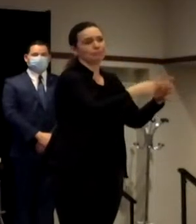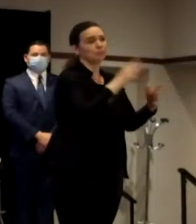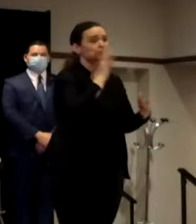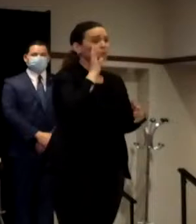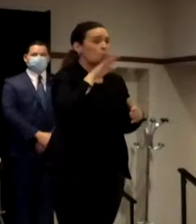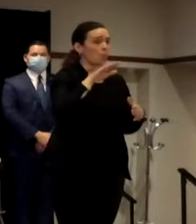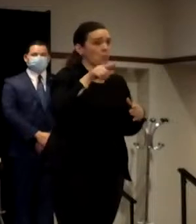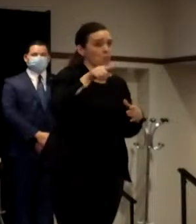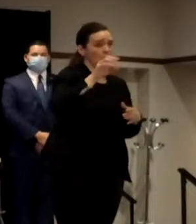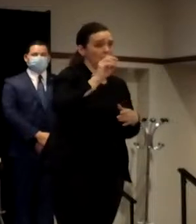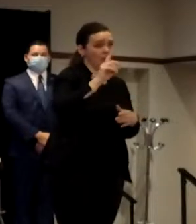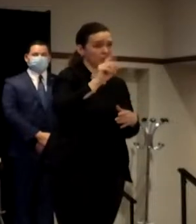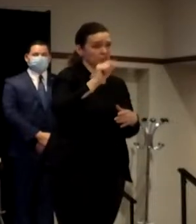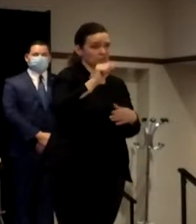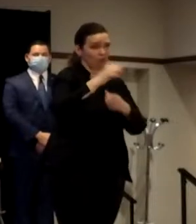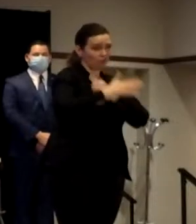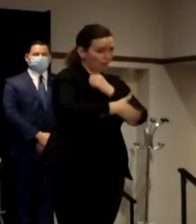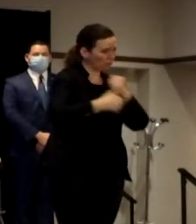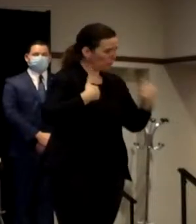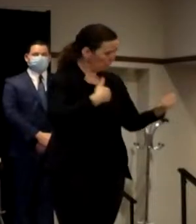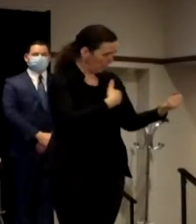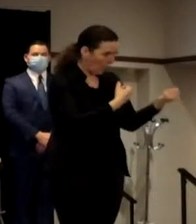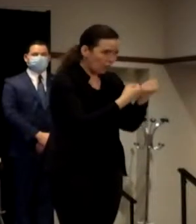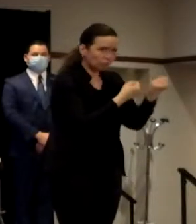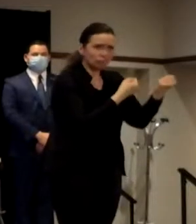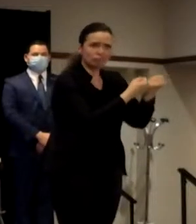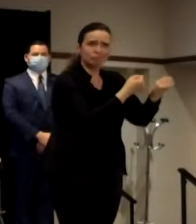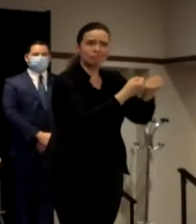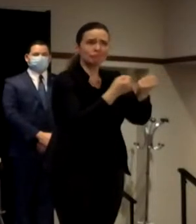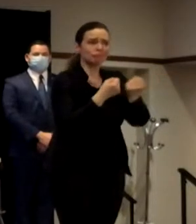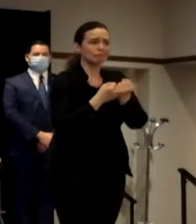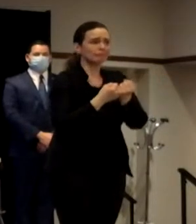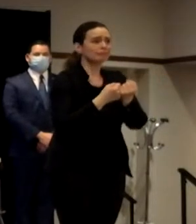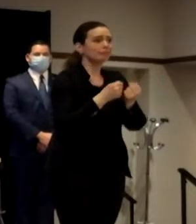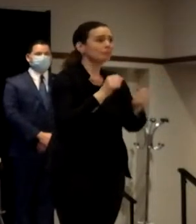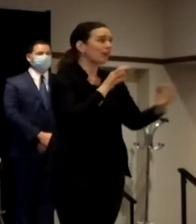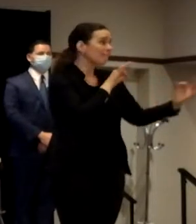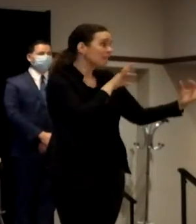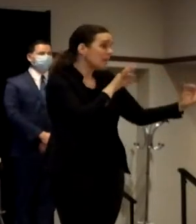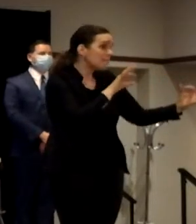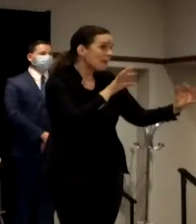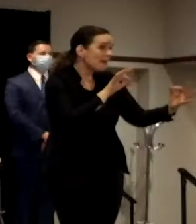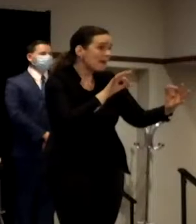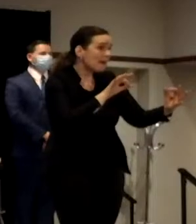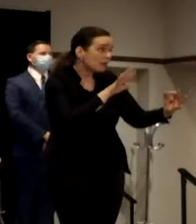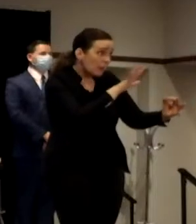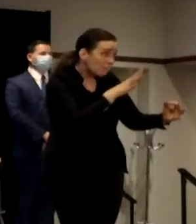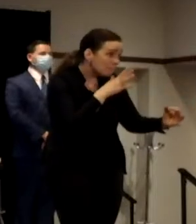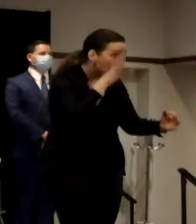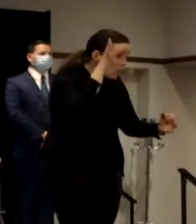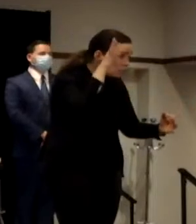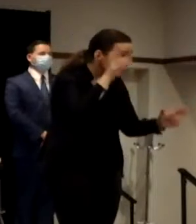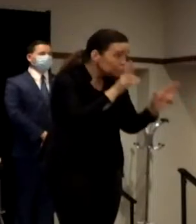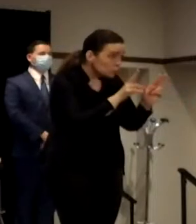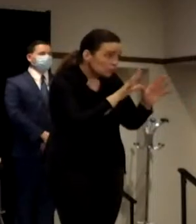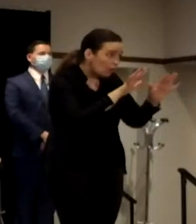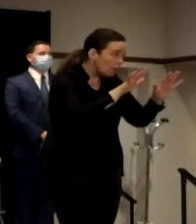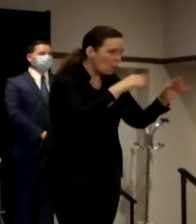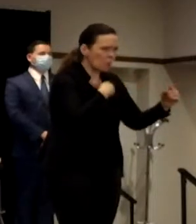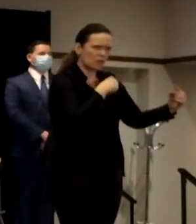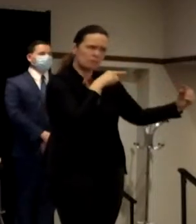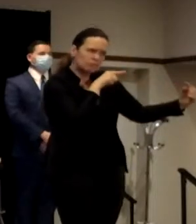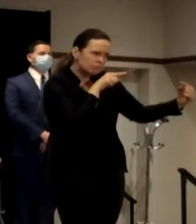on what feedback they have gotten from their own students and parents and the staff. What is the guidance for being in the